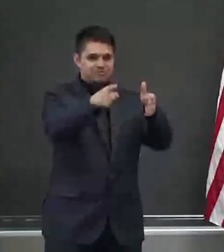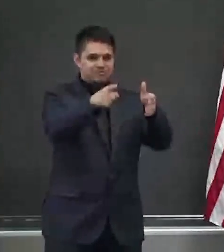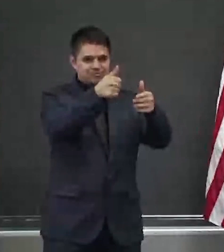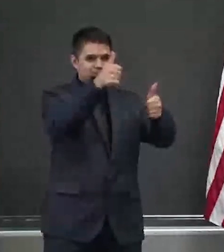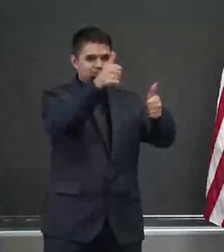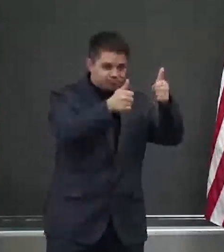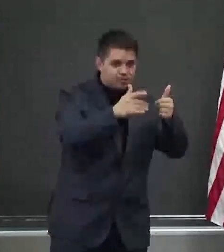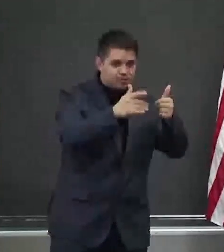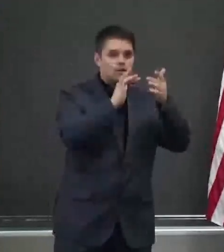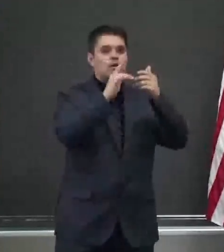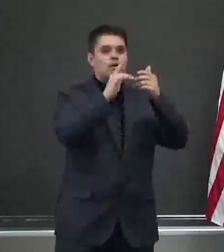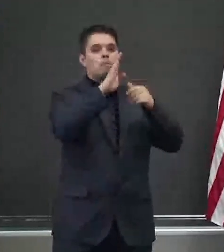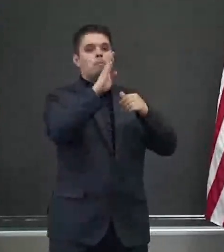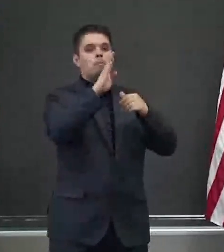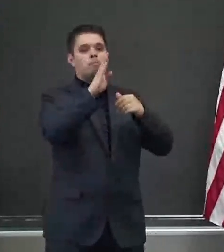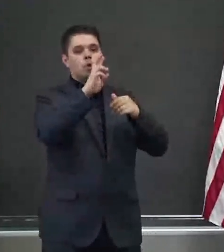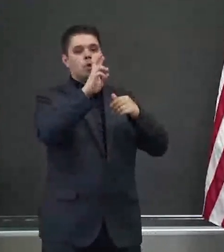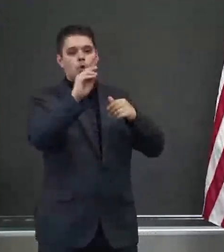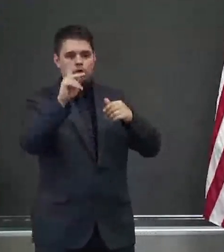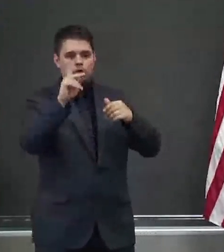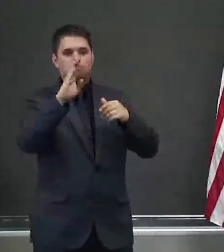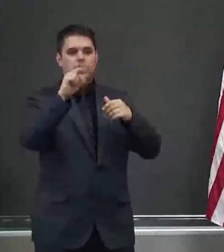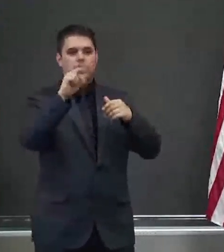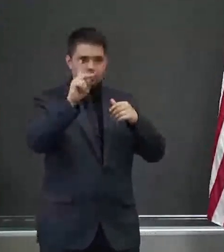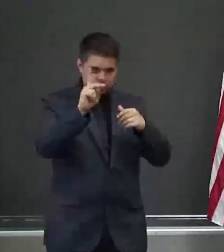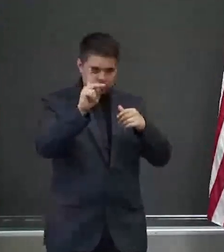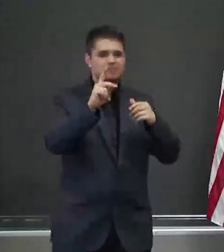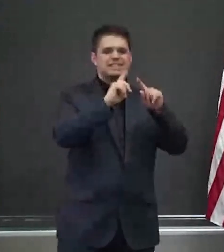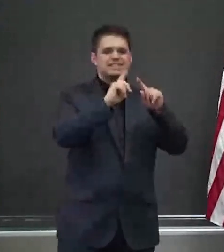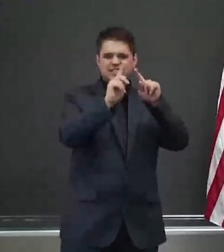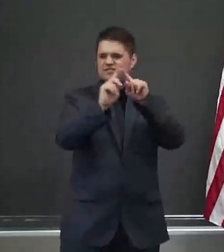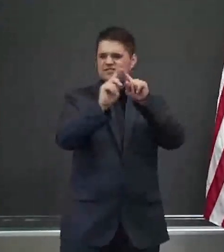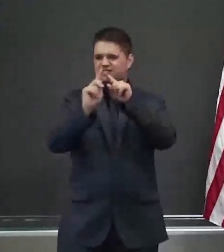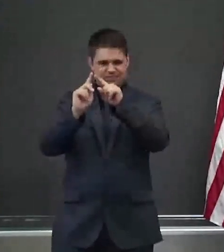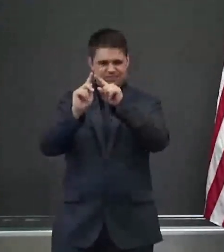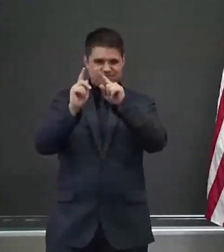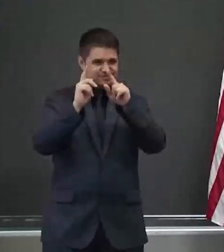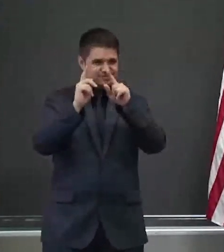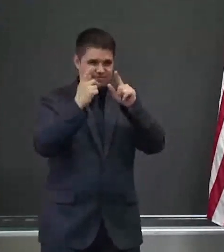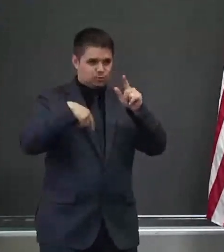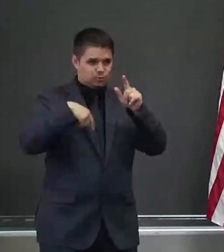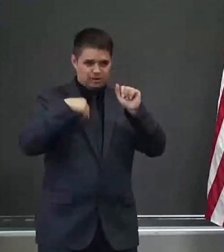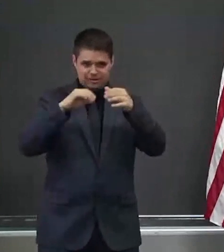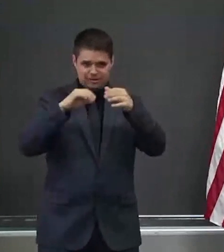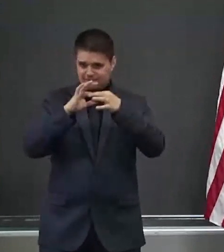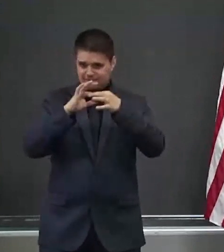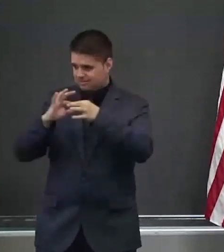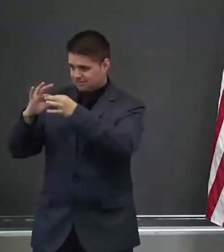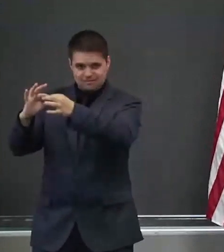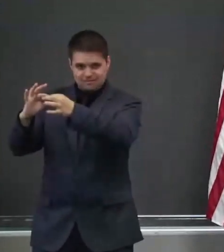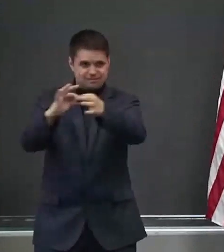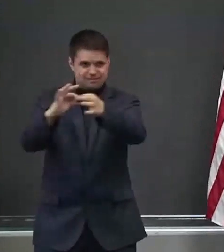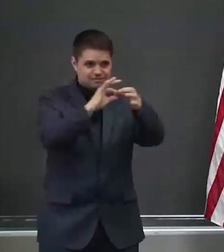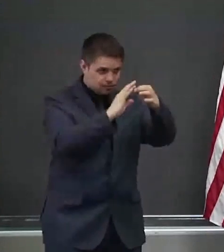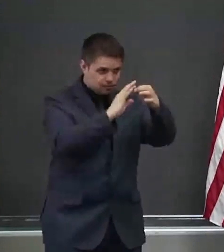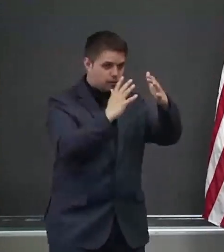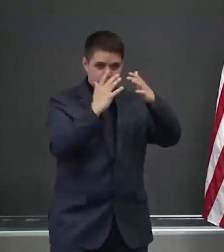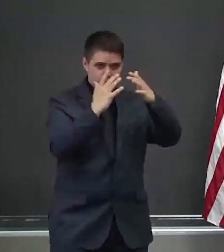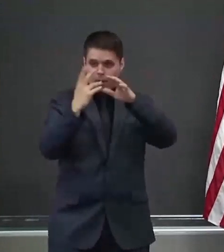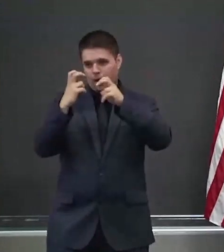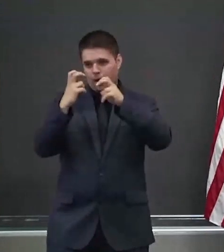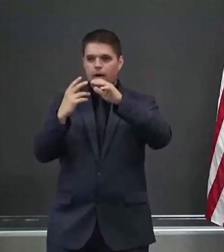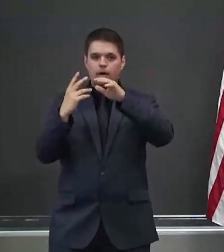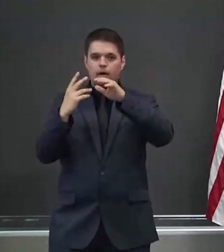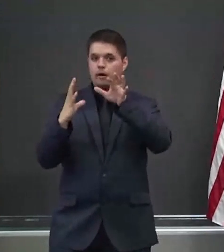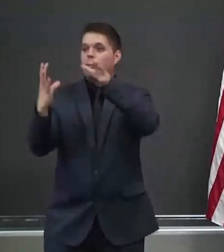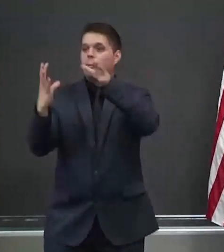My hope was that the internet would literally be a bridge between our urban and rural communities, and